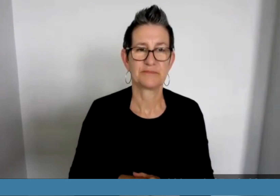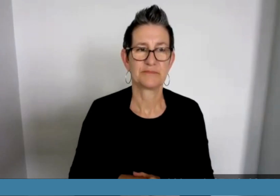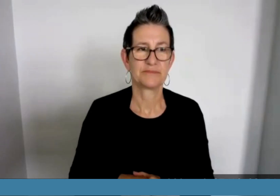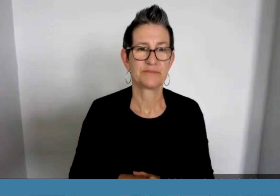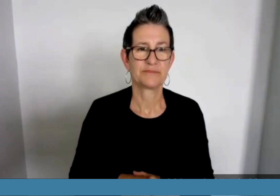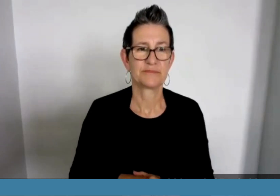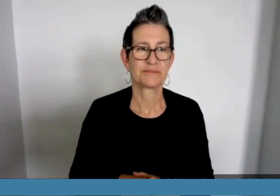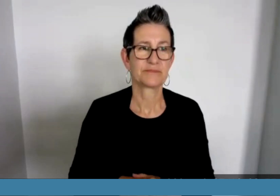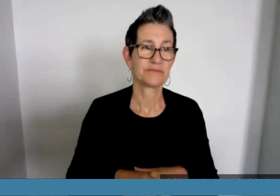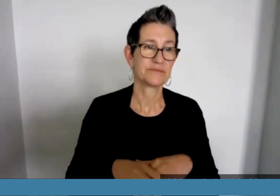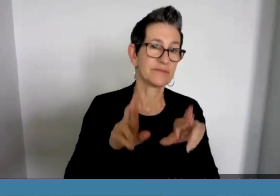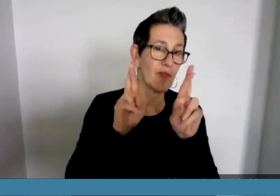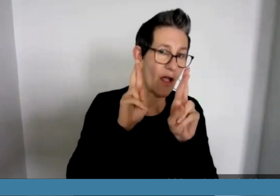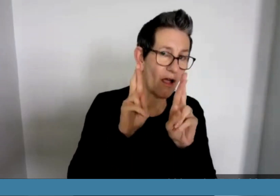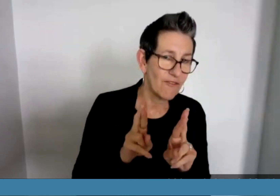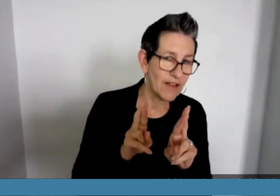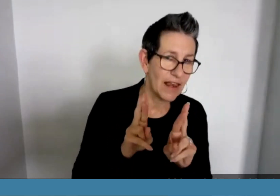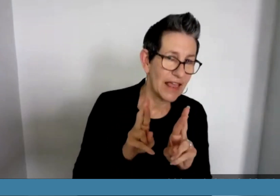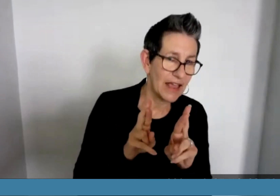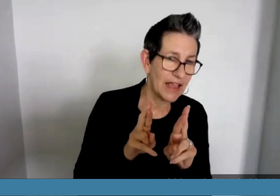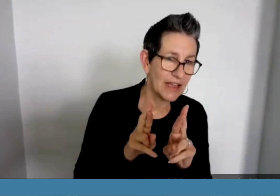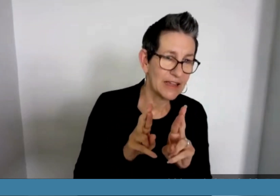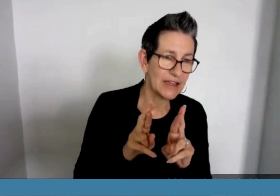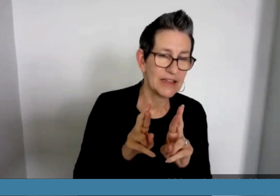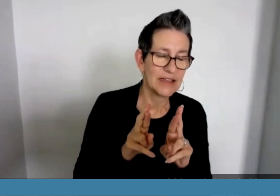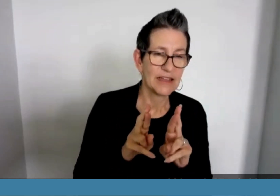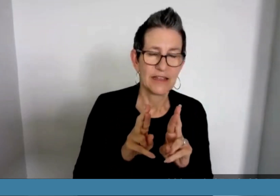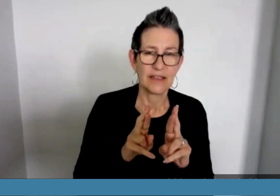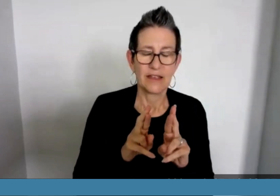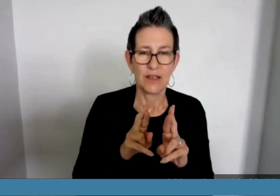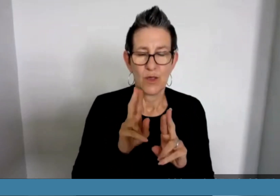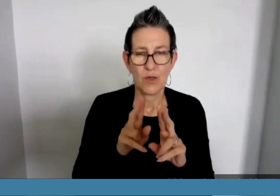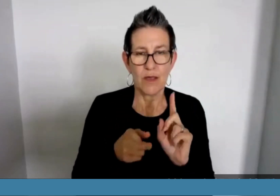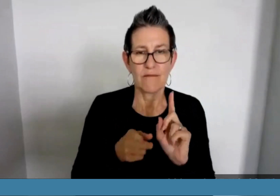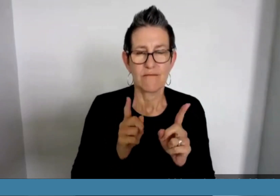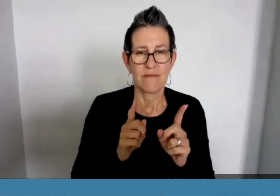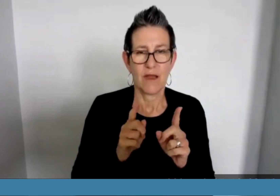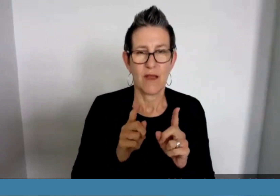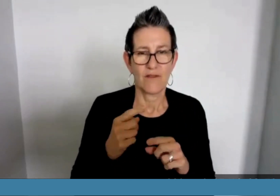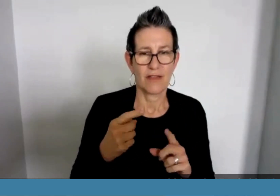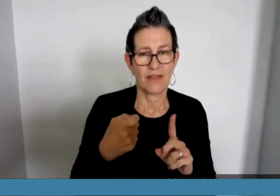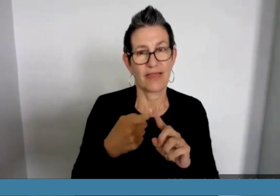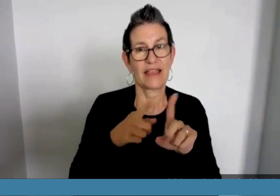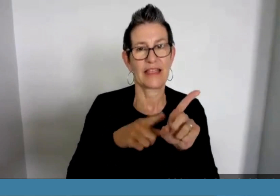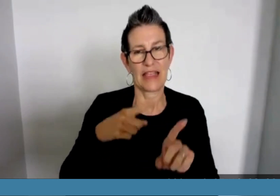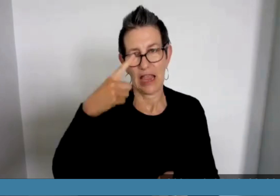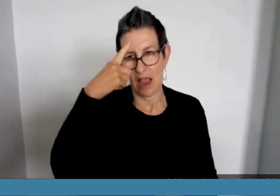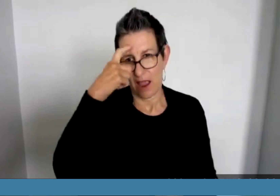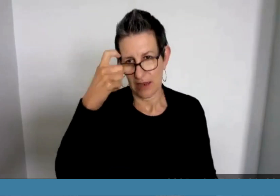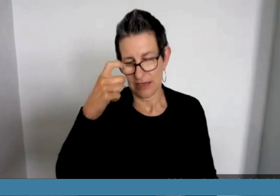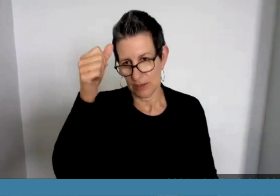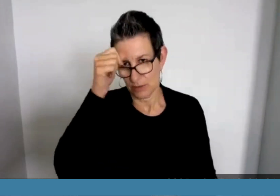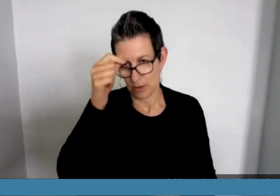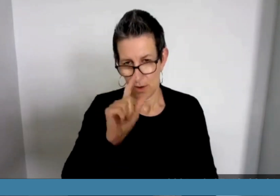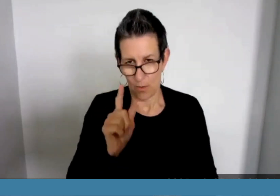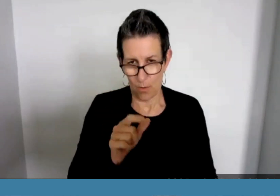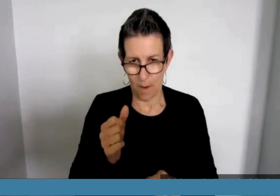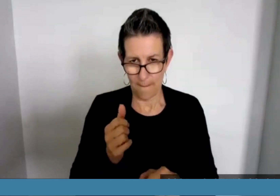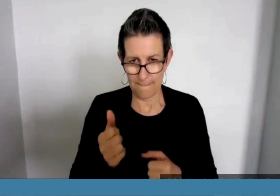So hopefully from this, you can see some of the key ideas around what makes for a competitive application. For example, a